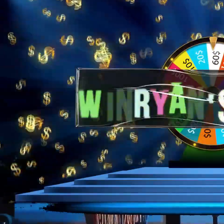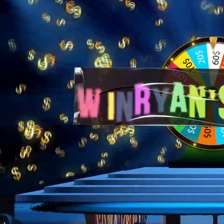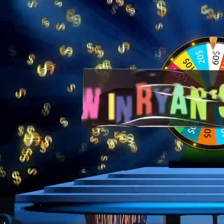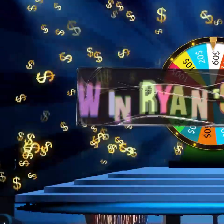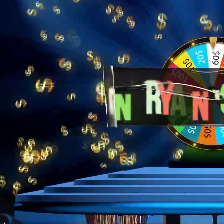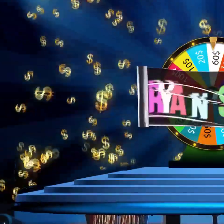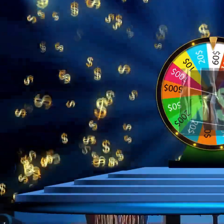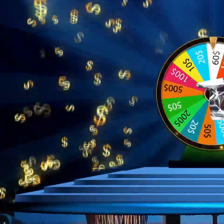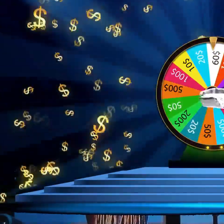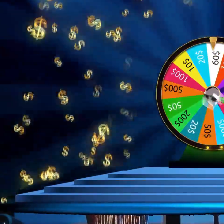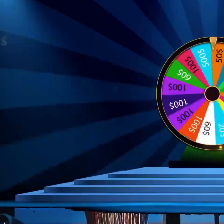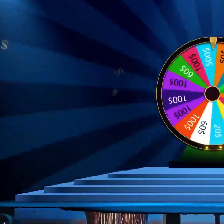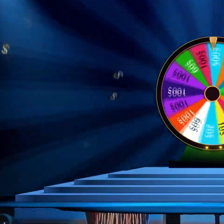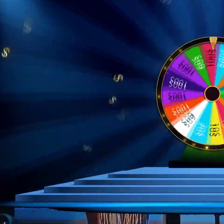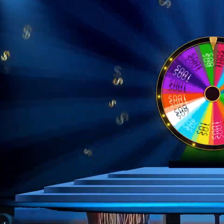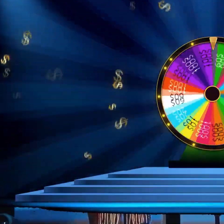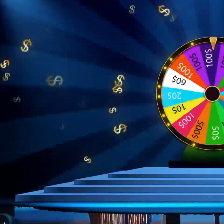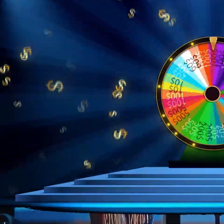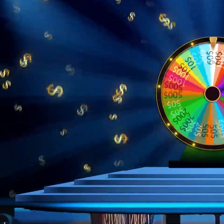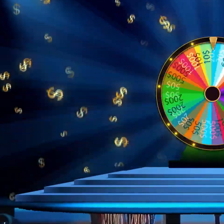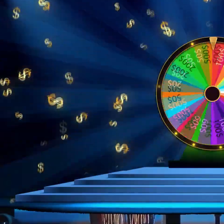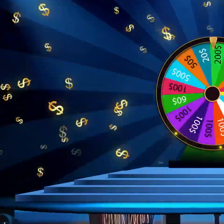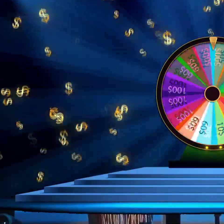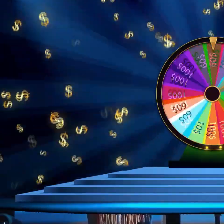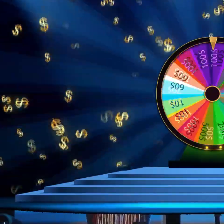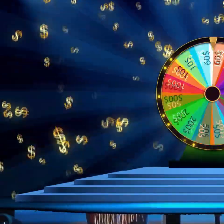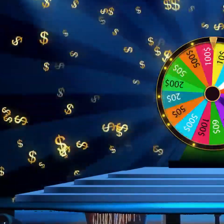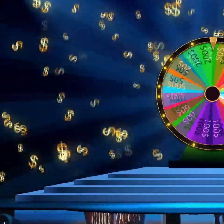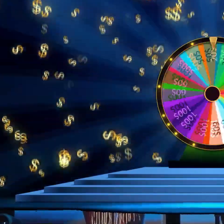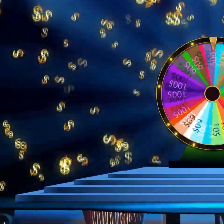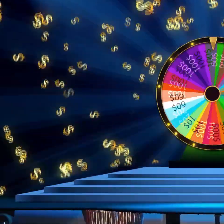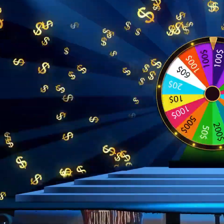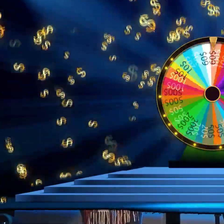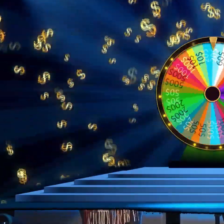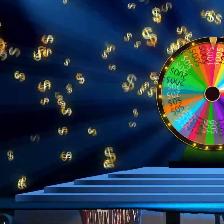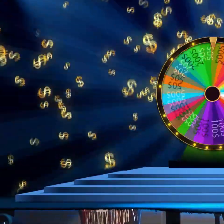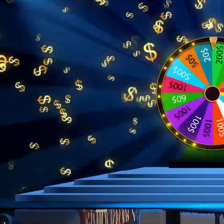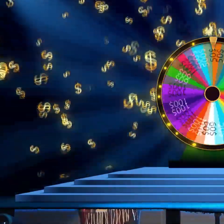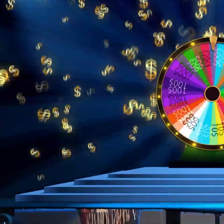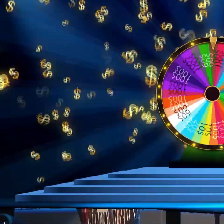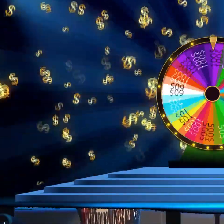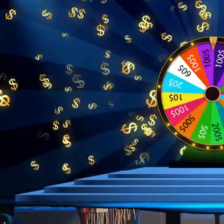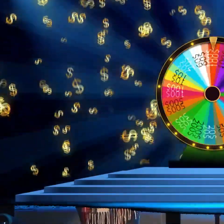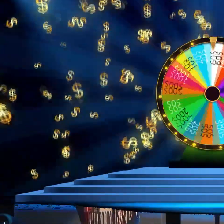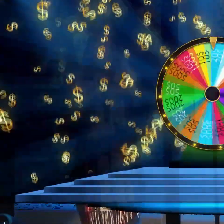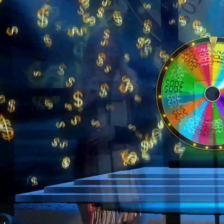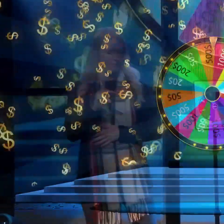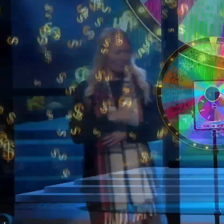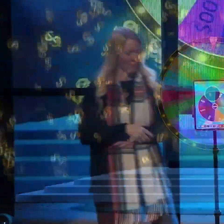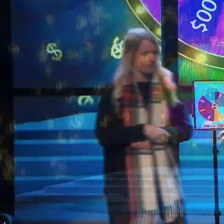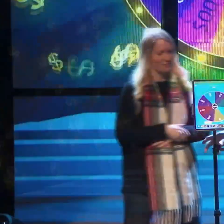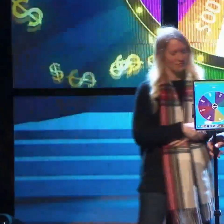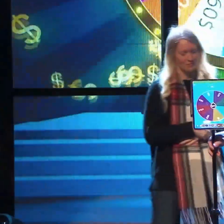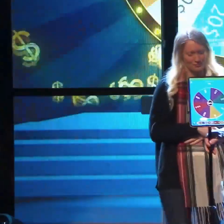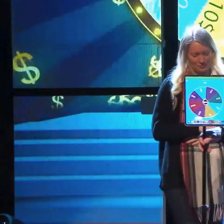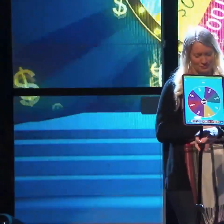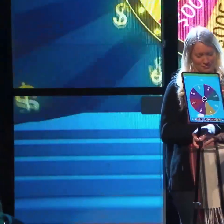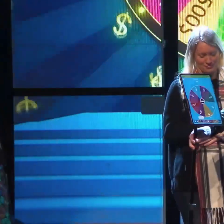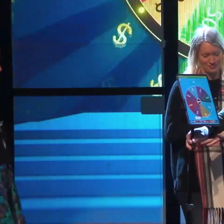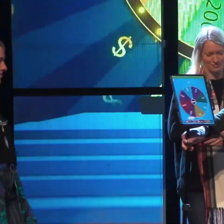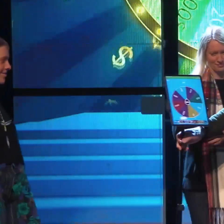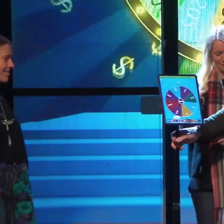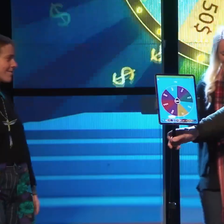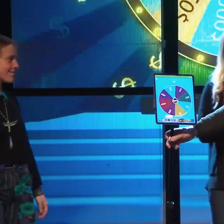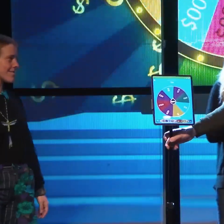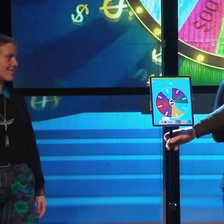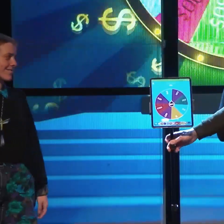last name? Okay, Bethany. Give Bethany a great big hand. All right. We're gonna put Lindsay right in the